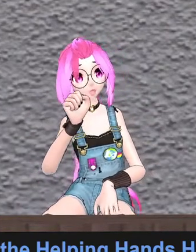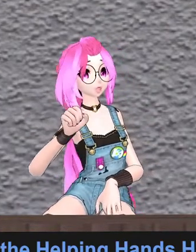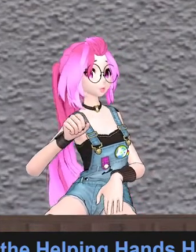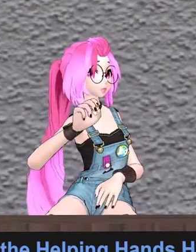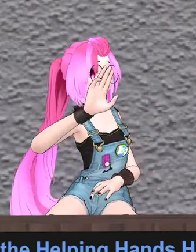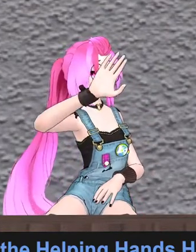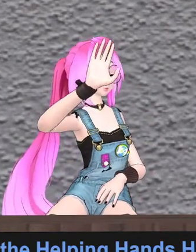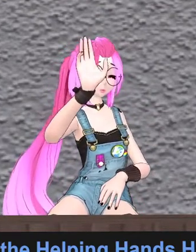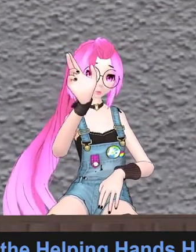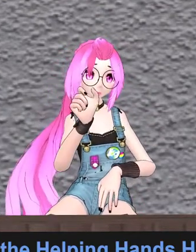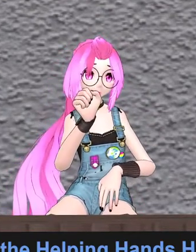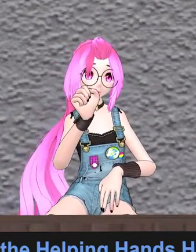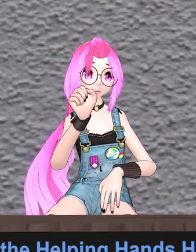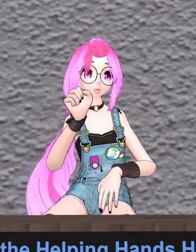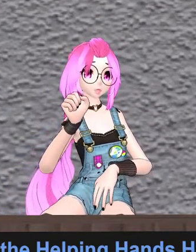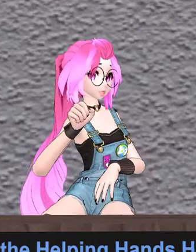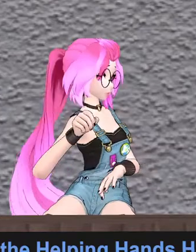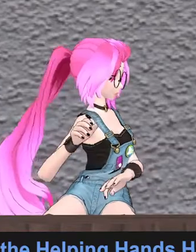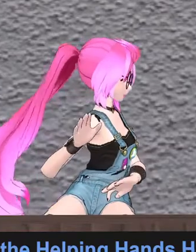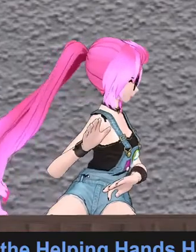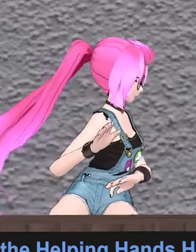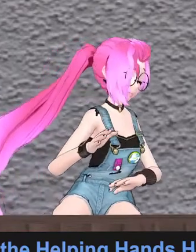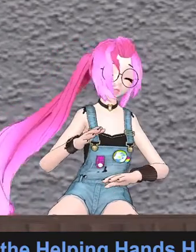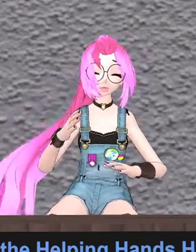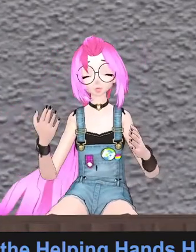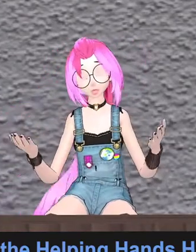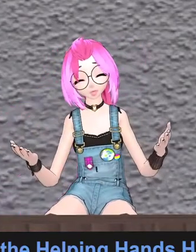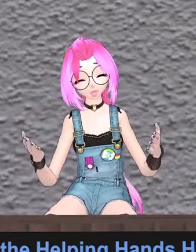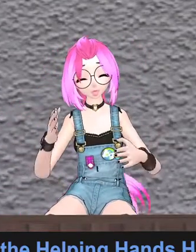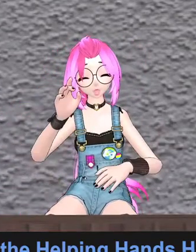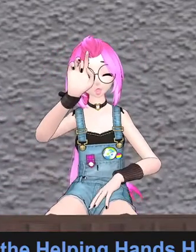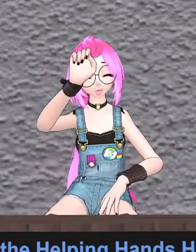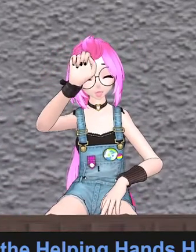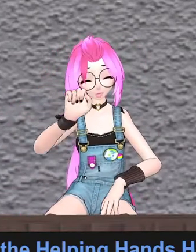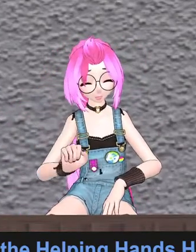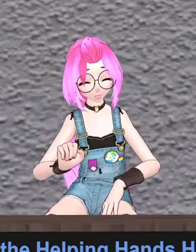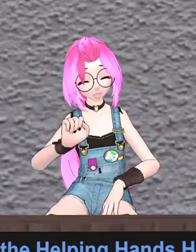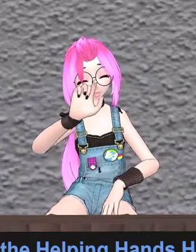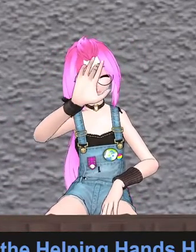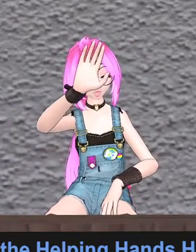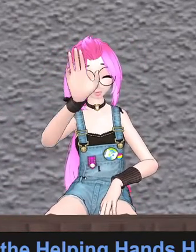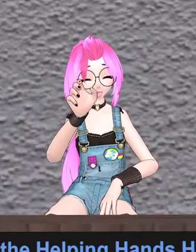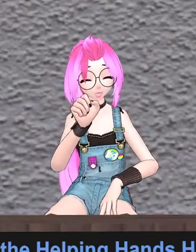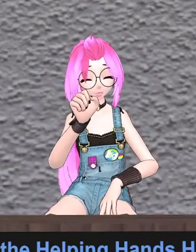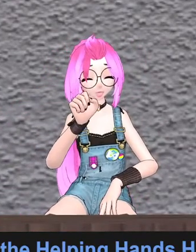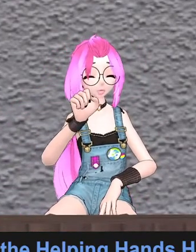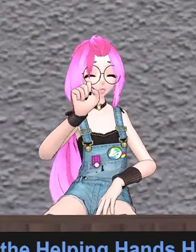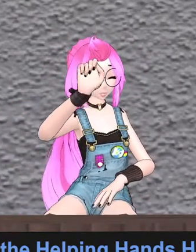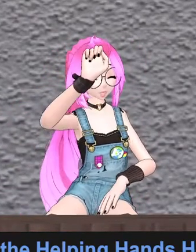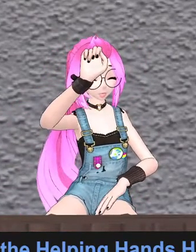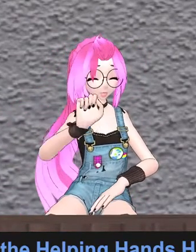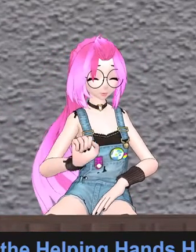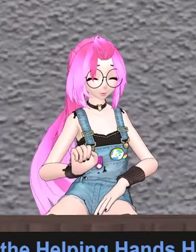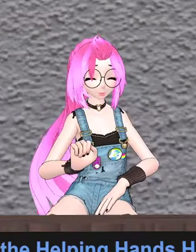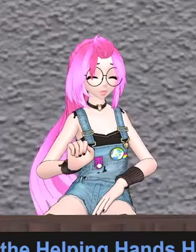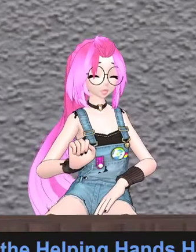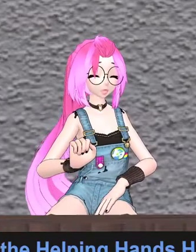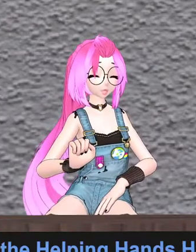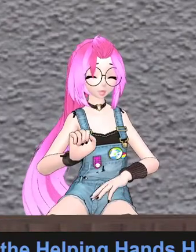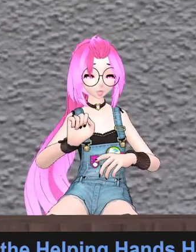stunning, you know? Africa, there you go. And if you want to do something like South Africa, you just do South. There's not a